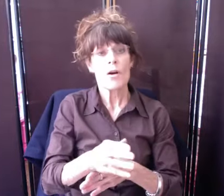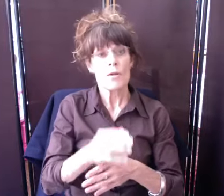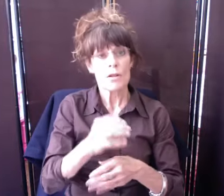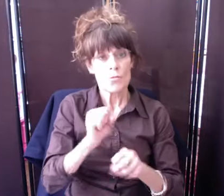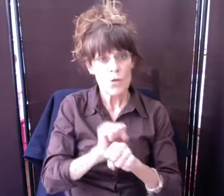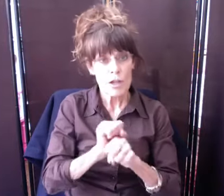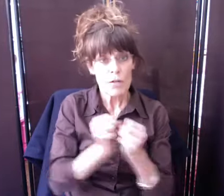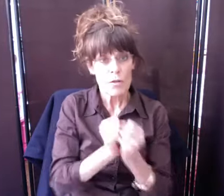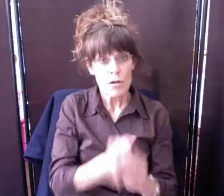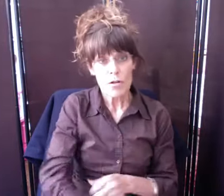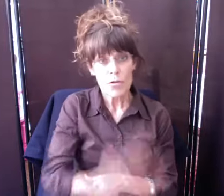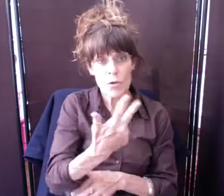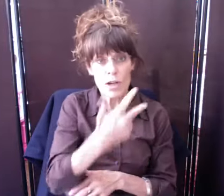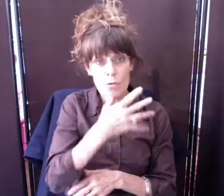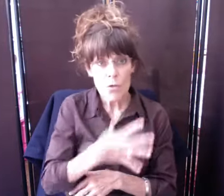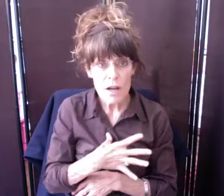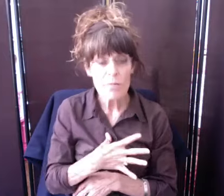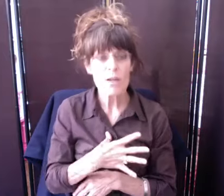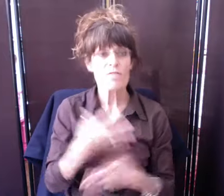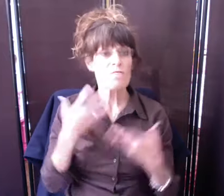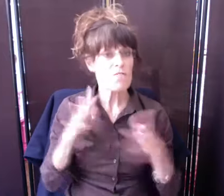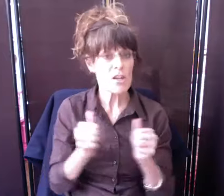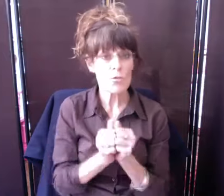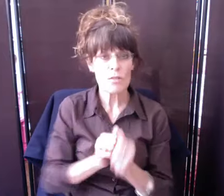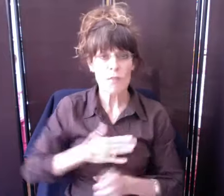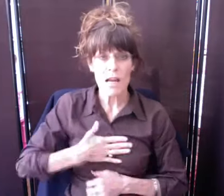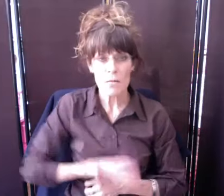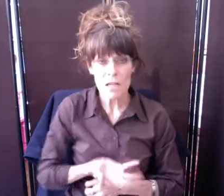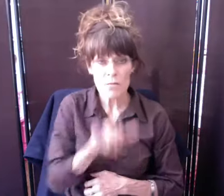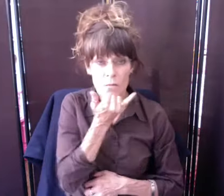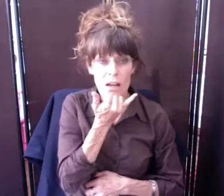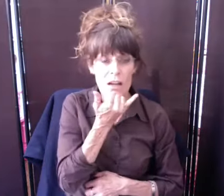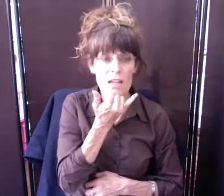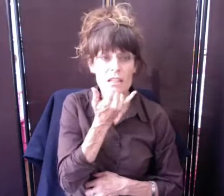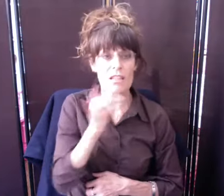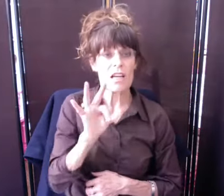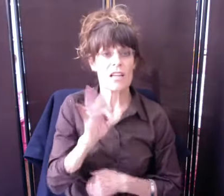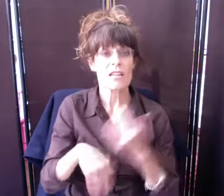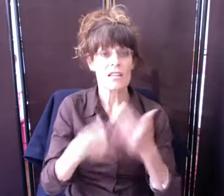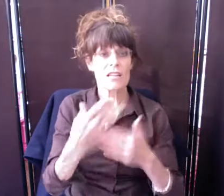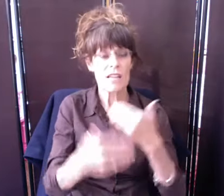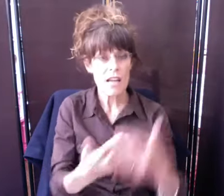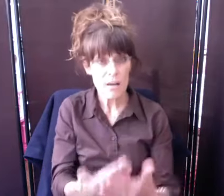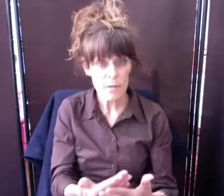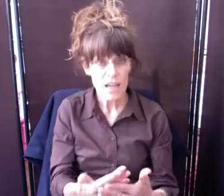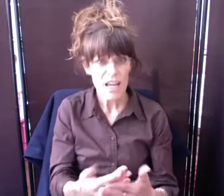is the relief I got from drugs and alcohol, I started to get from working the program of Alcoholics